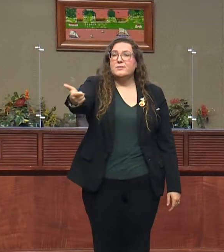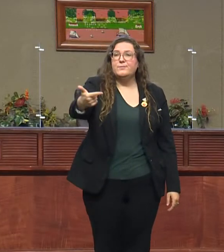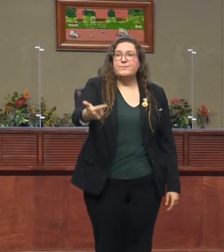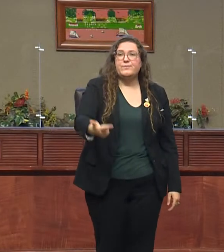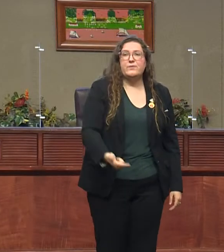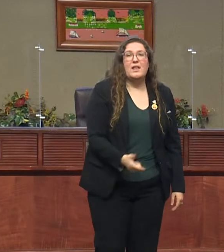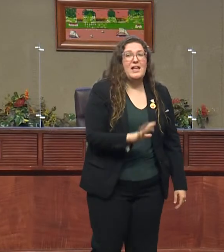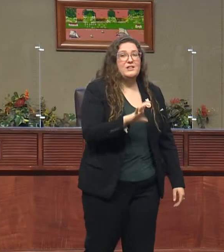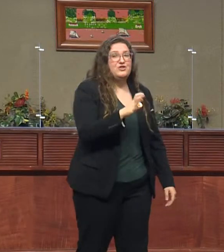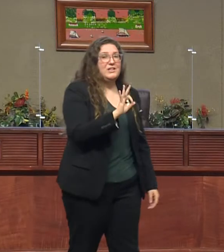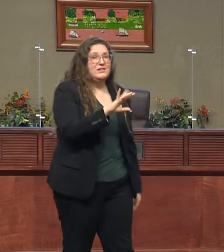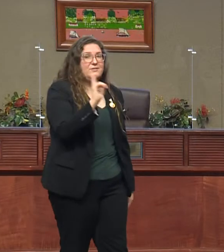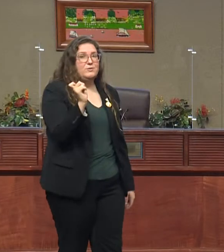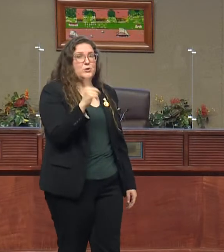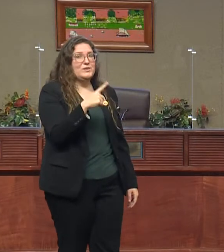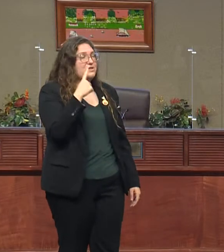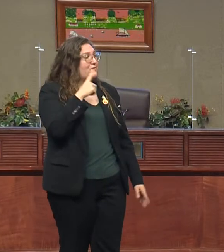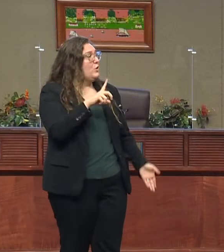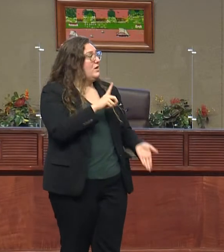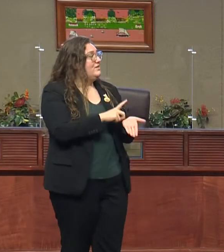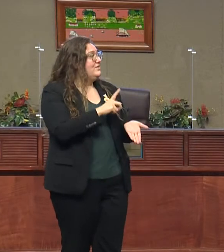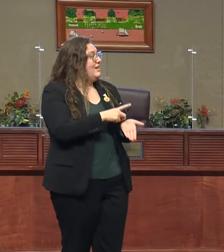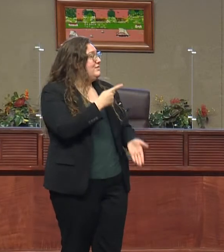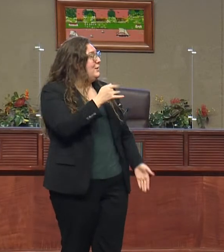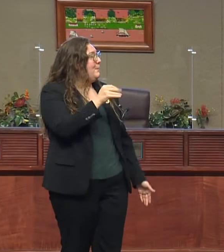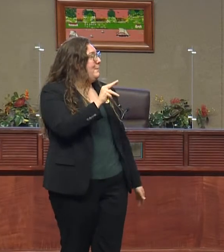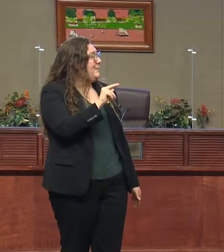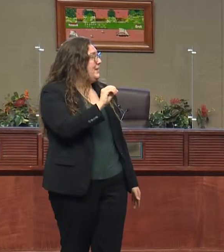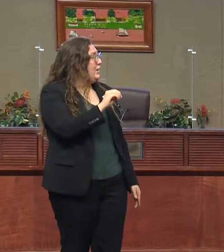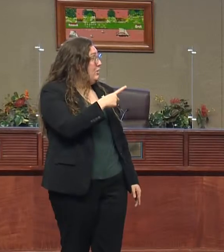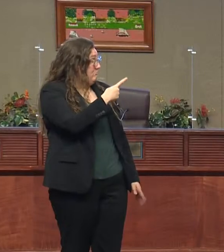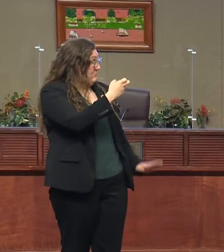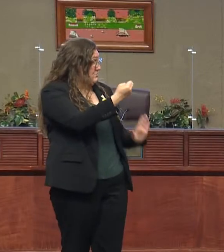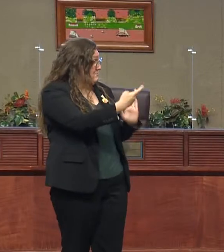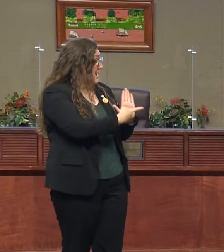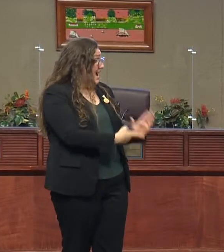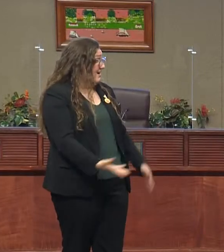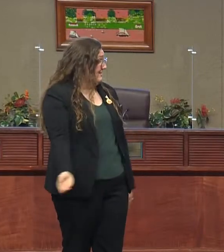Lauren Seabrook, Channel 9. My question's for Dr. Pino. All right. You're back, Doc.